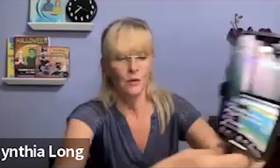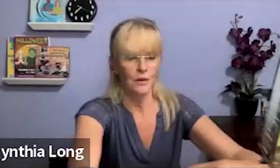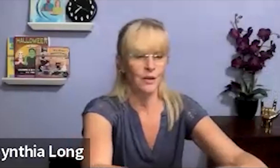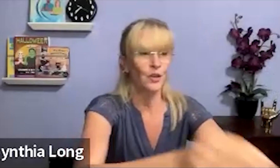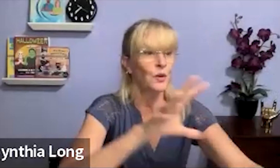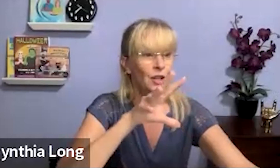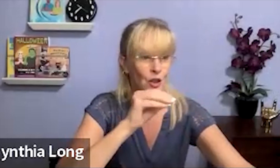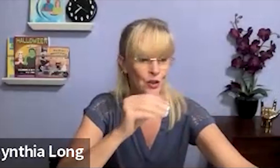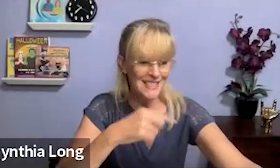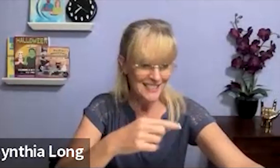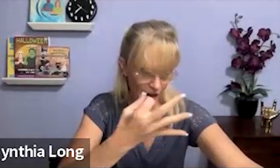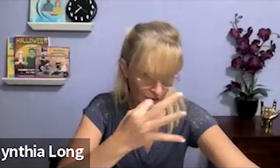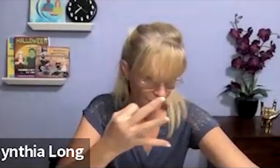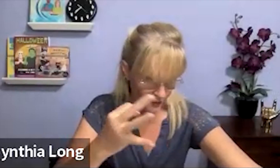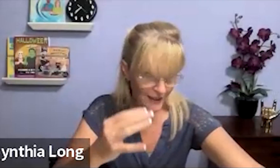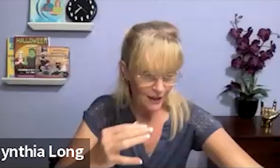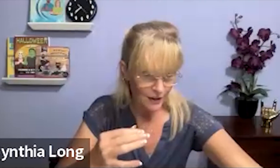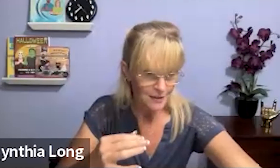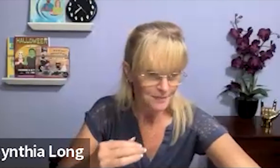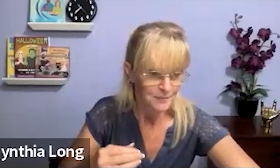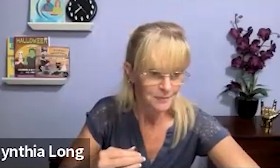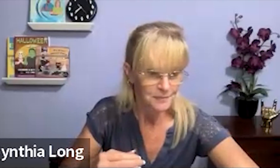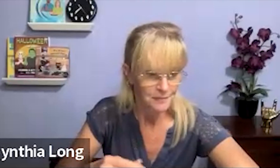So you can learn sign for free there.